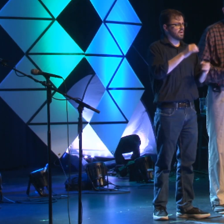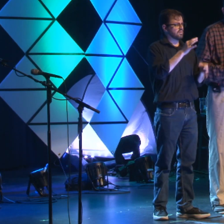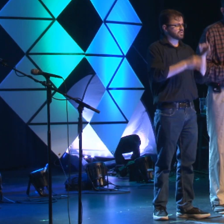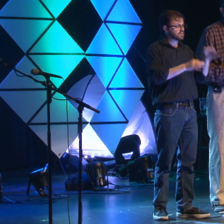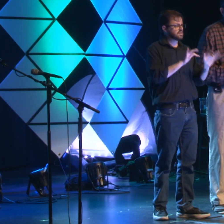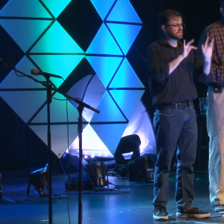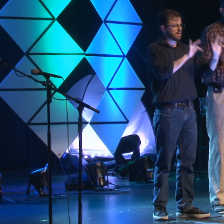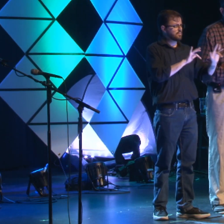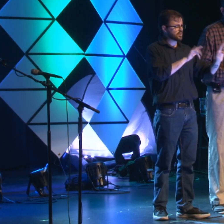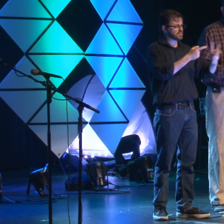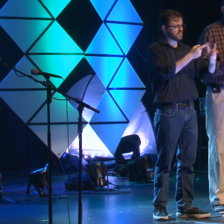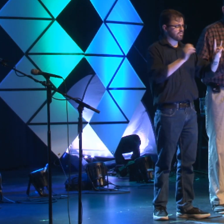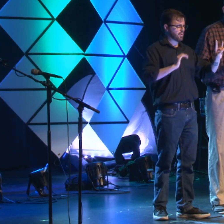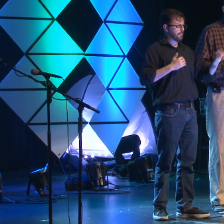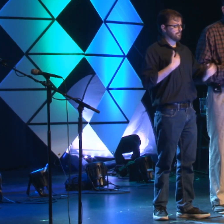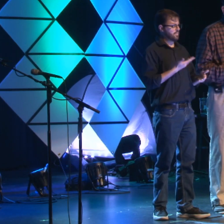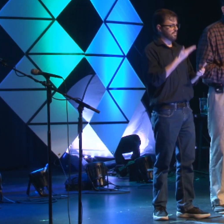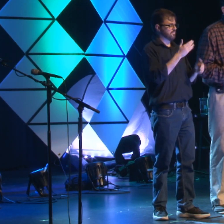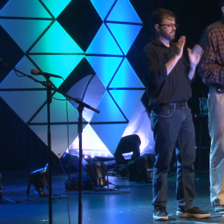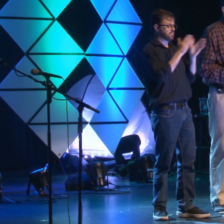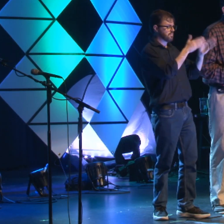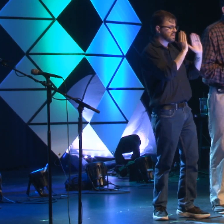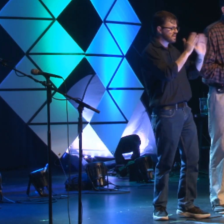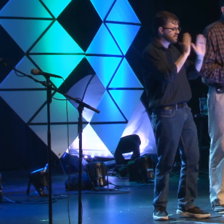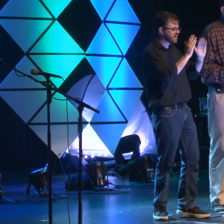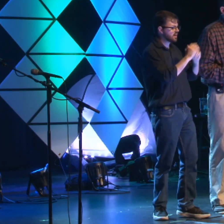struggle of others, even the other?